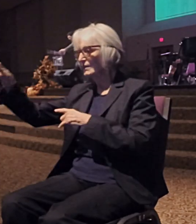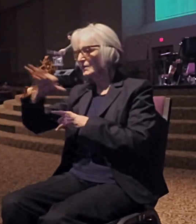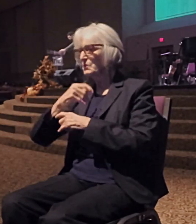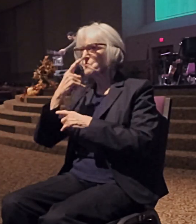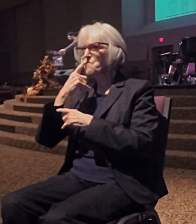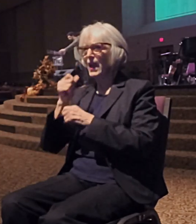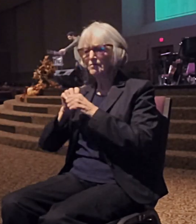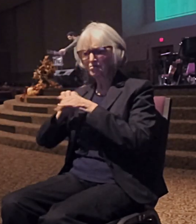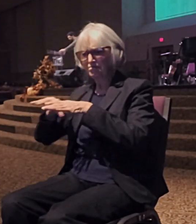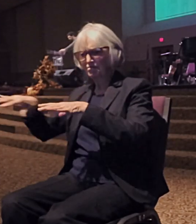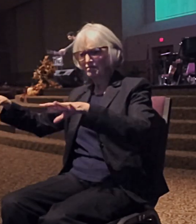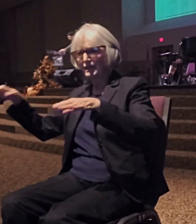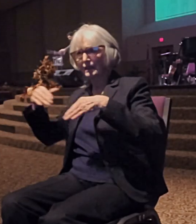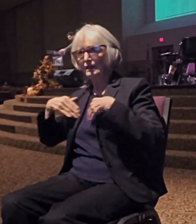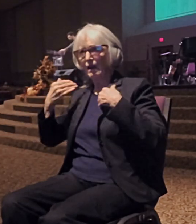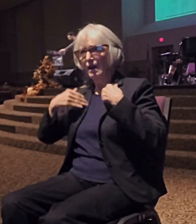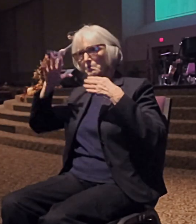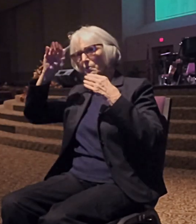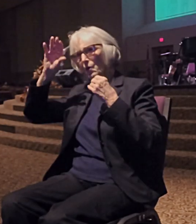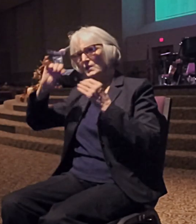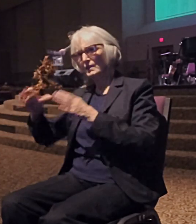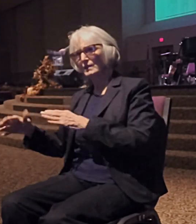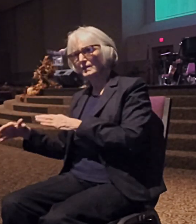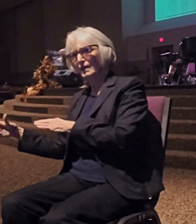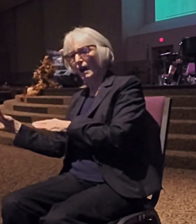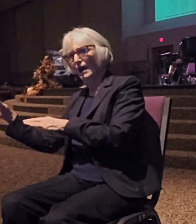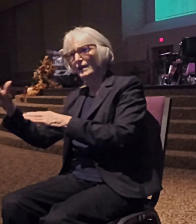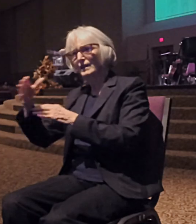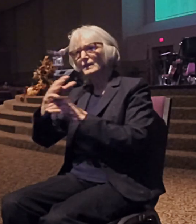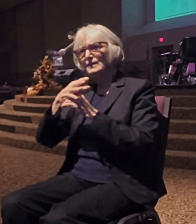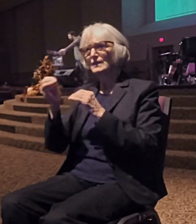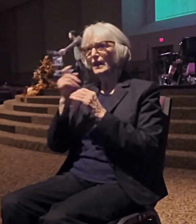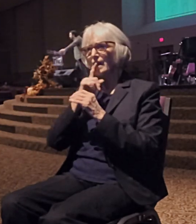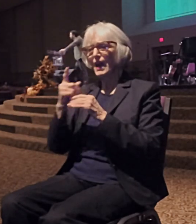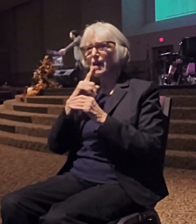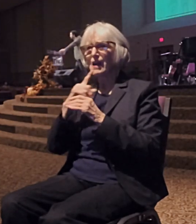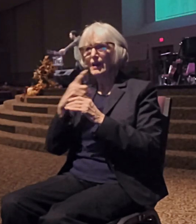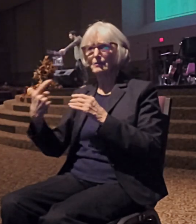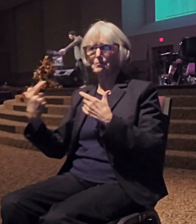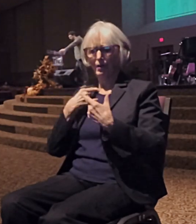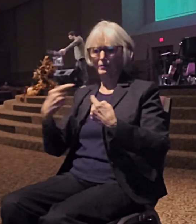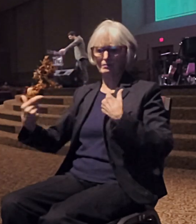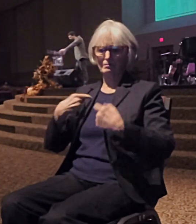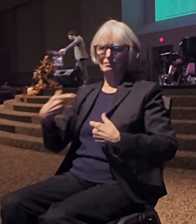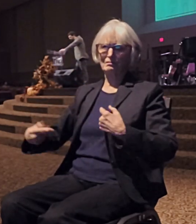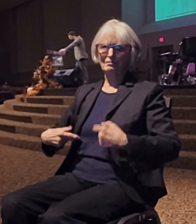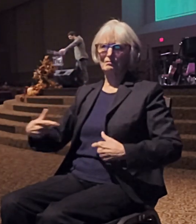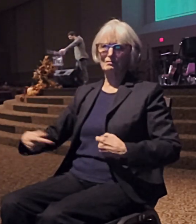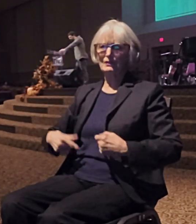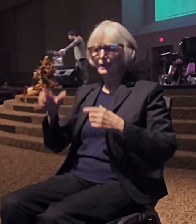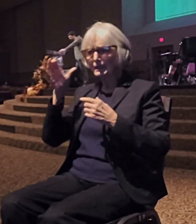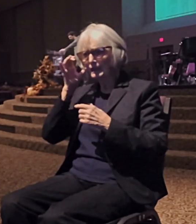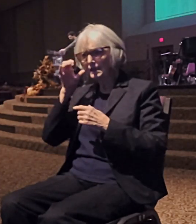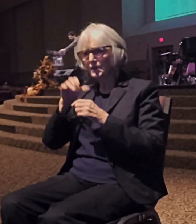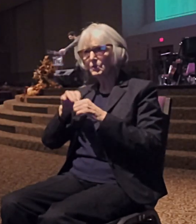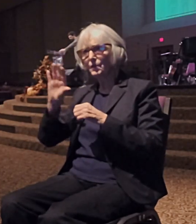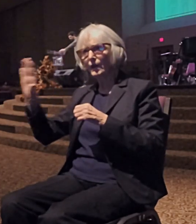young boys. Smoke and hot lead pouring right through their bodies. Listen to their souls, men.